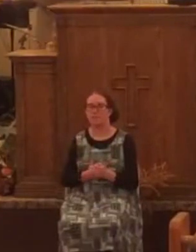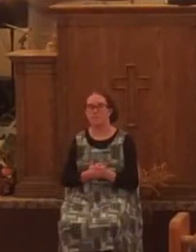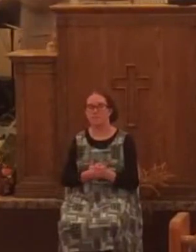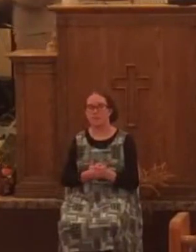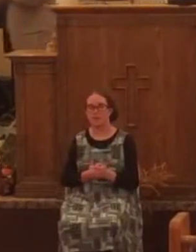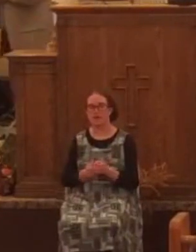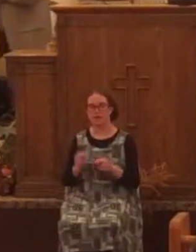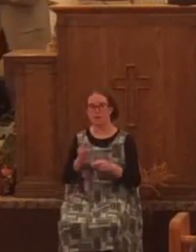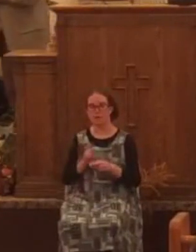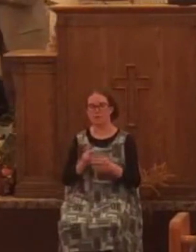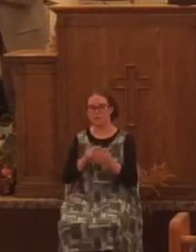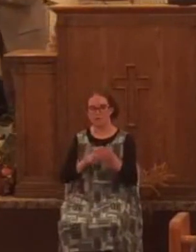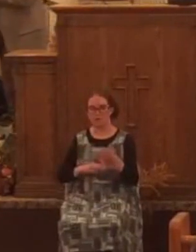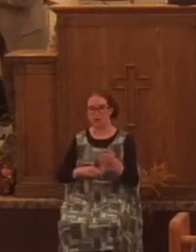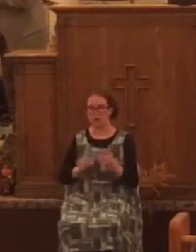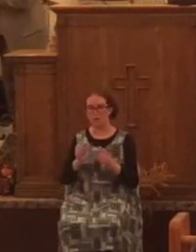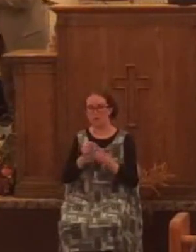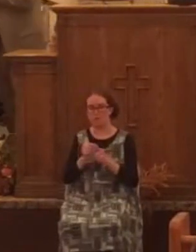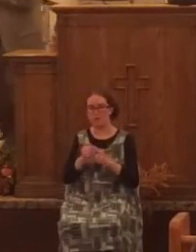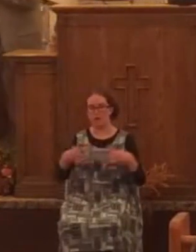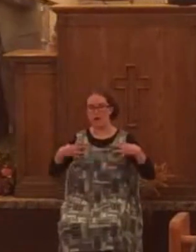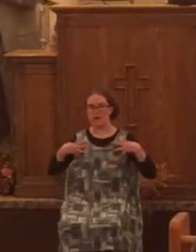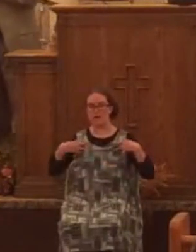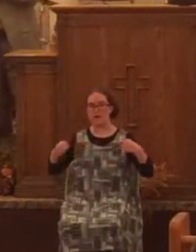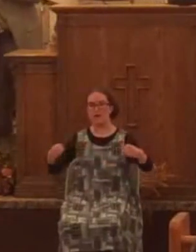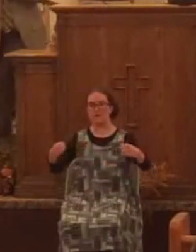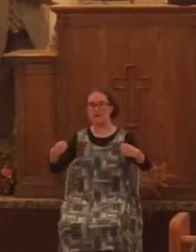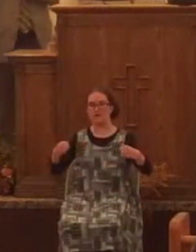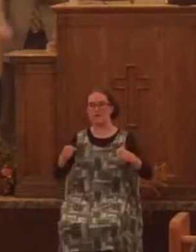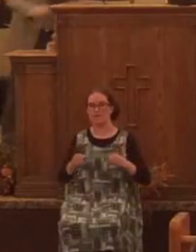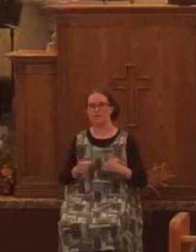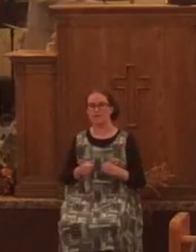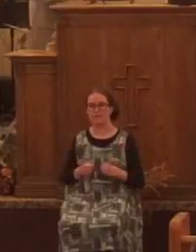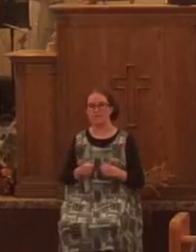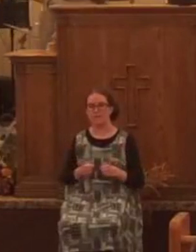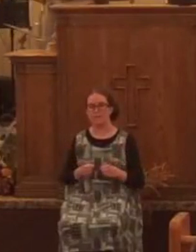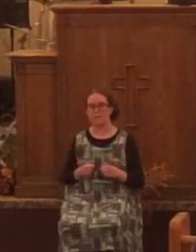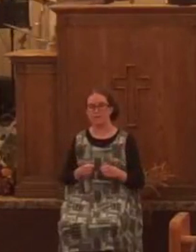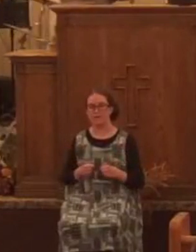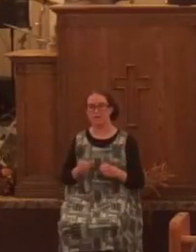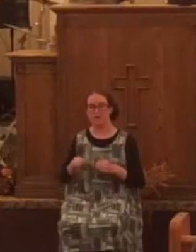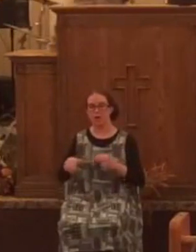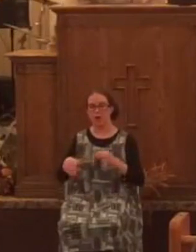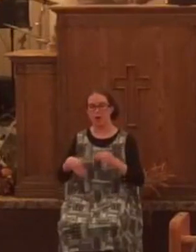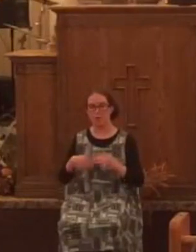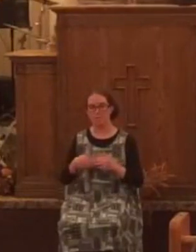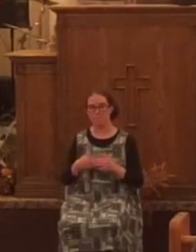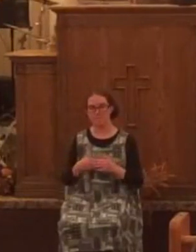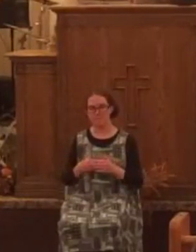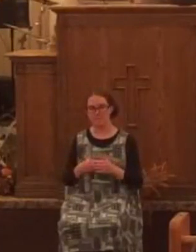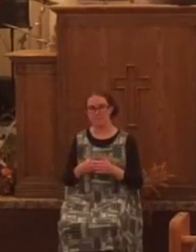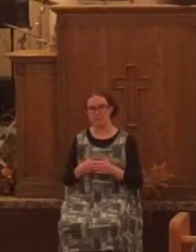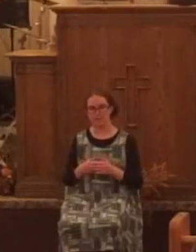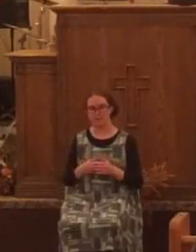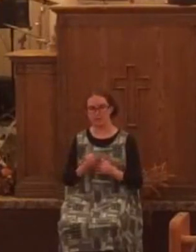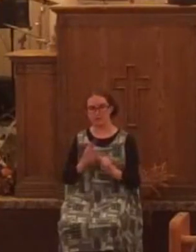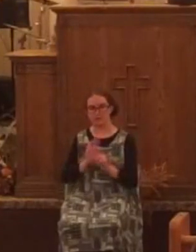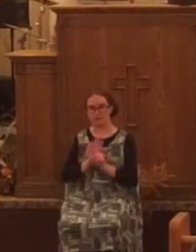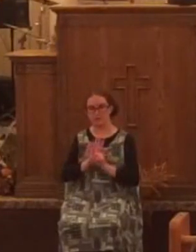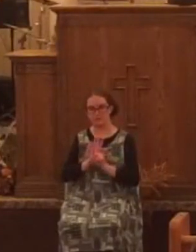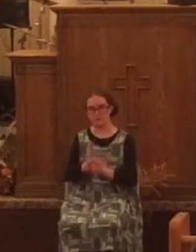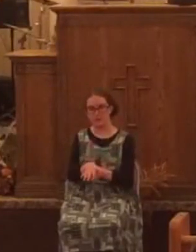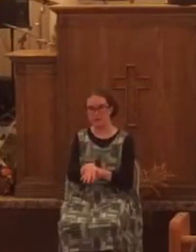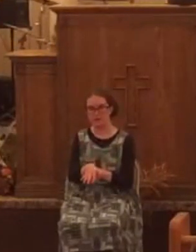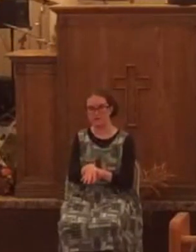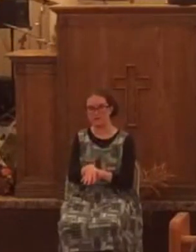And the scripture used the word healing. Right. Amen. All those that were oppressed right.